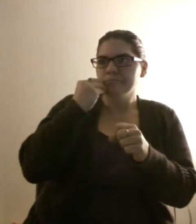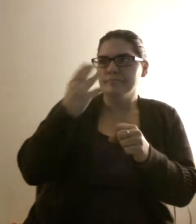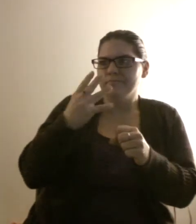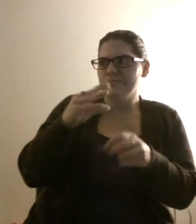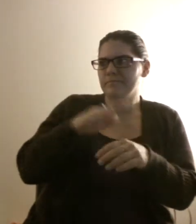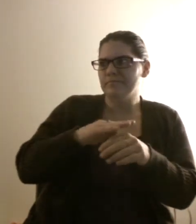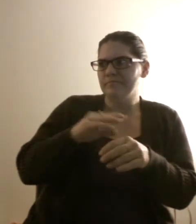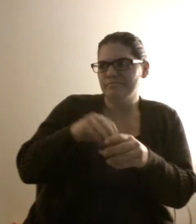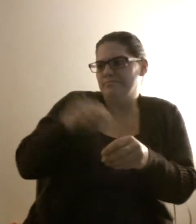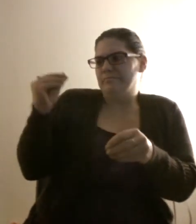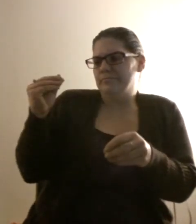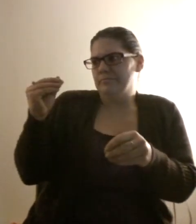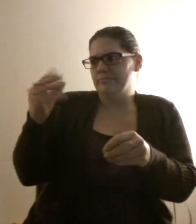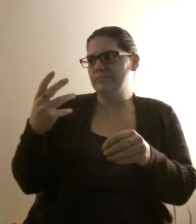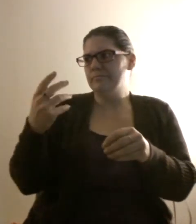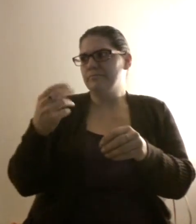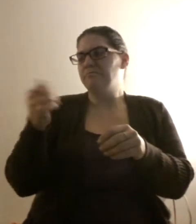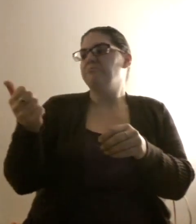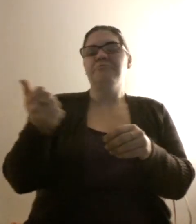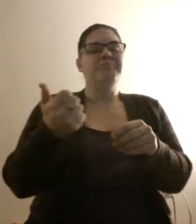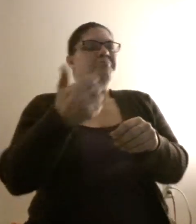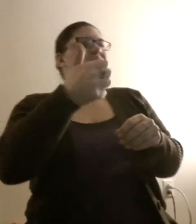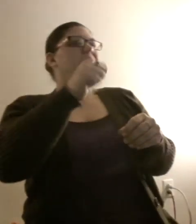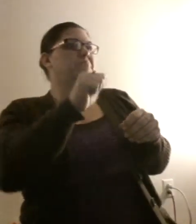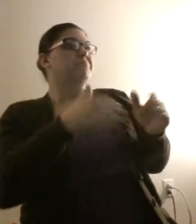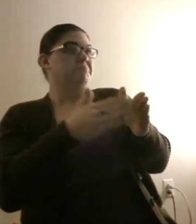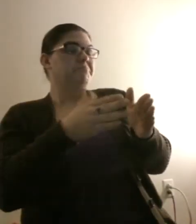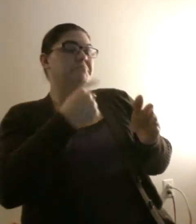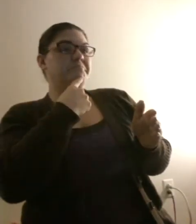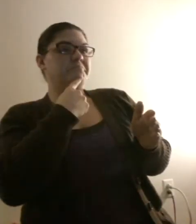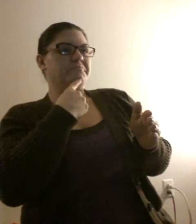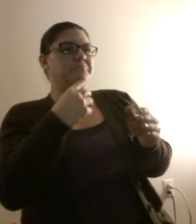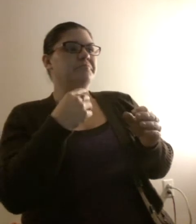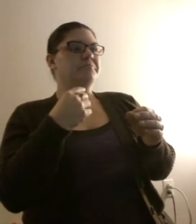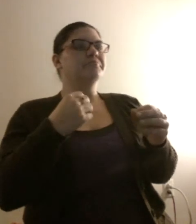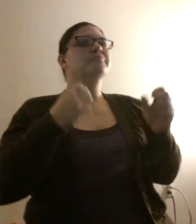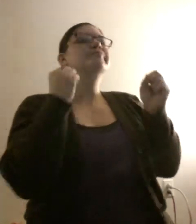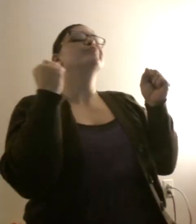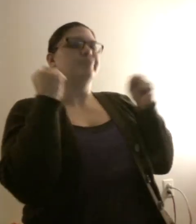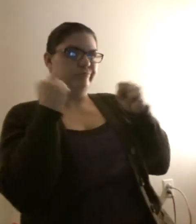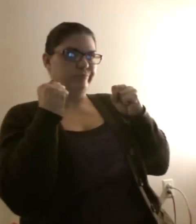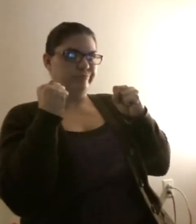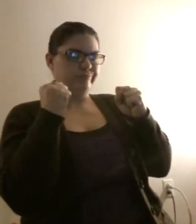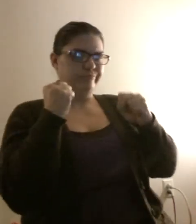solid. Why do you think that the water vapor in the air is collecting on the outside of this Pepsi can?